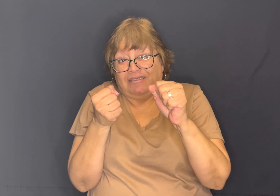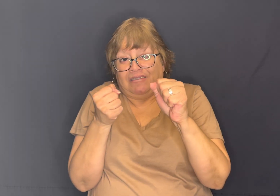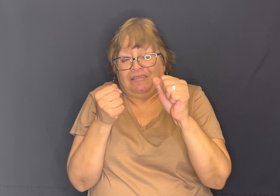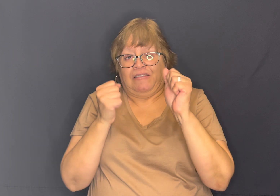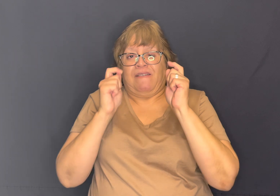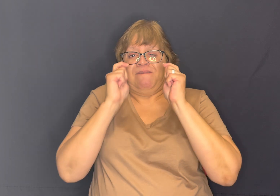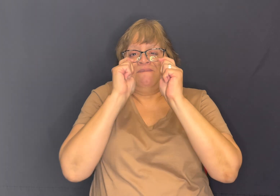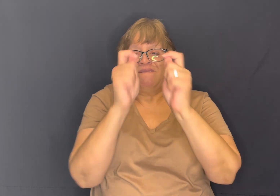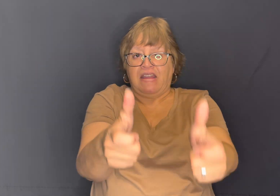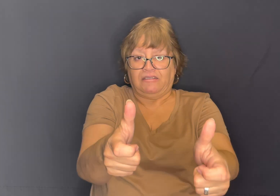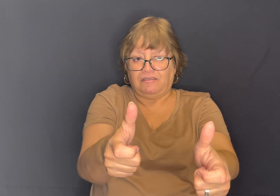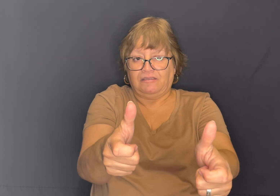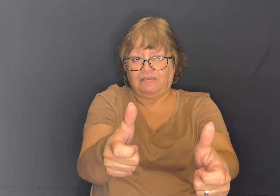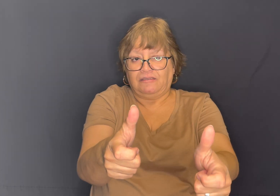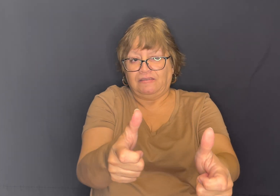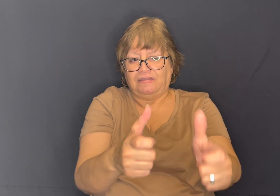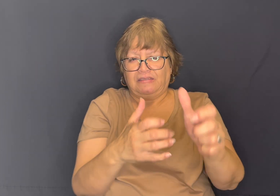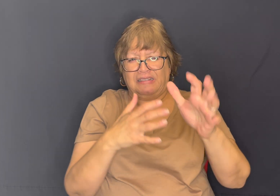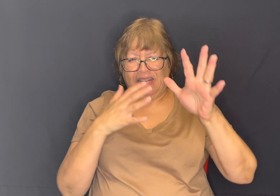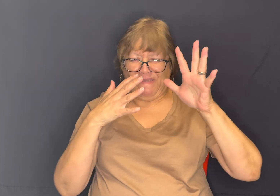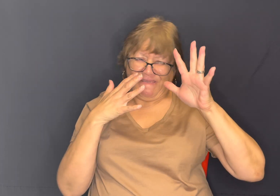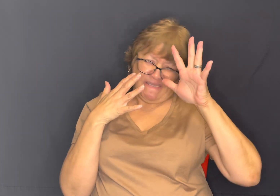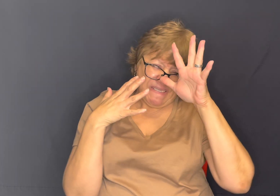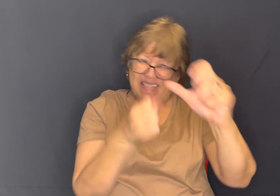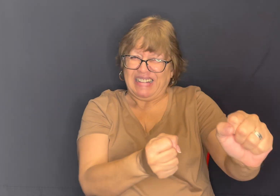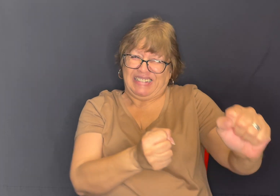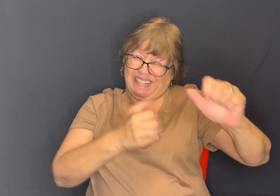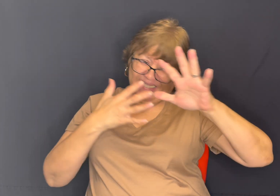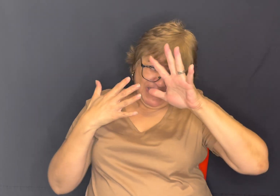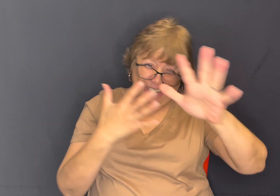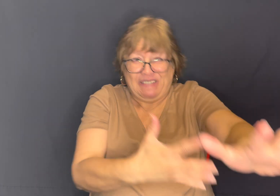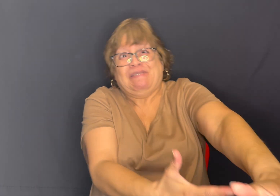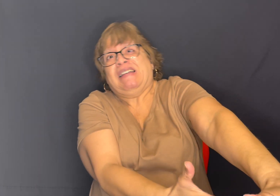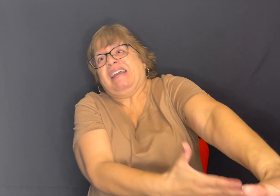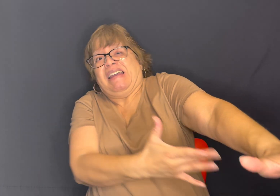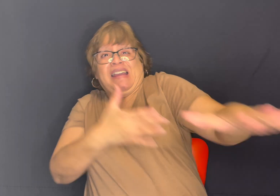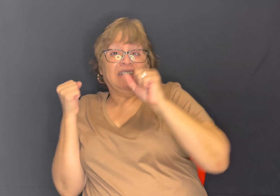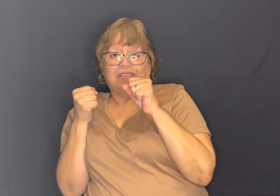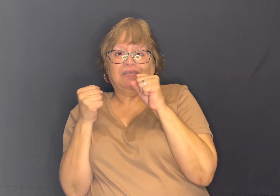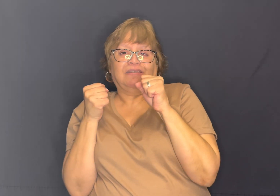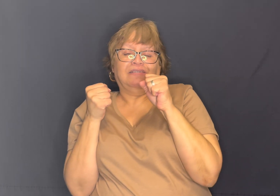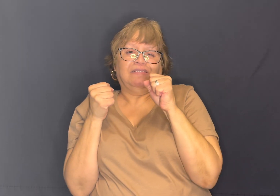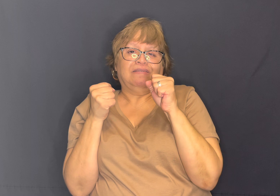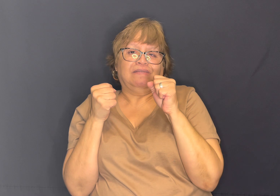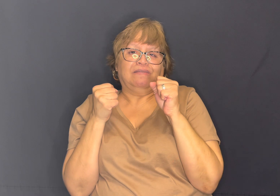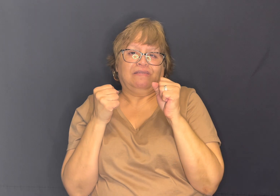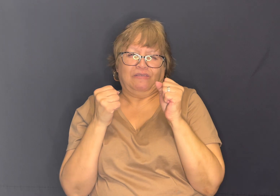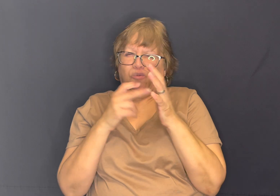Another sign for fast is like this. You can do it with your thumbs or with your whole hand. Fast.